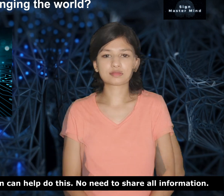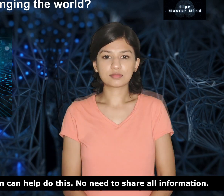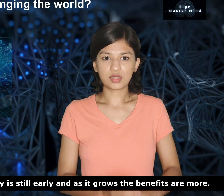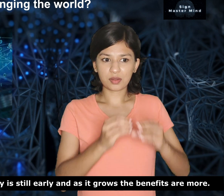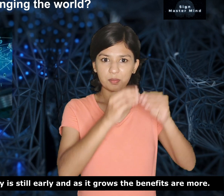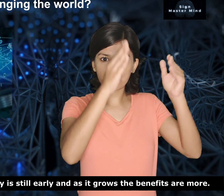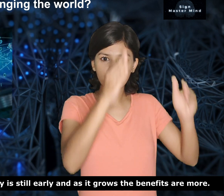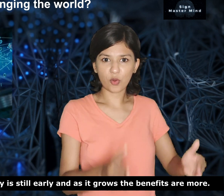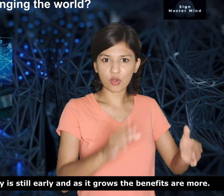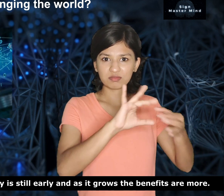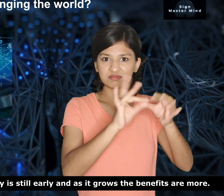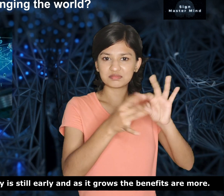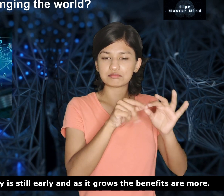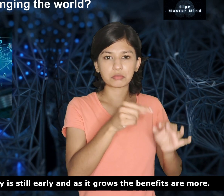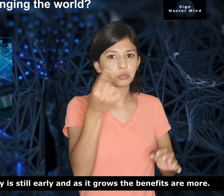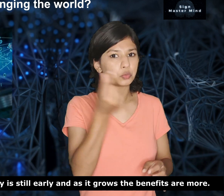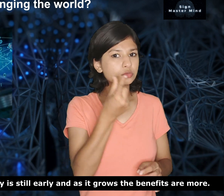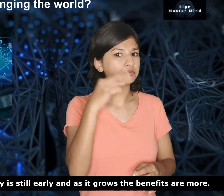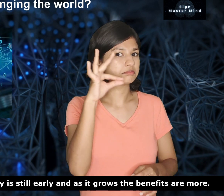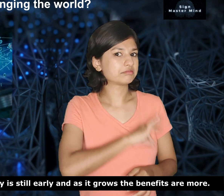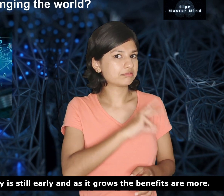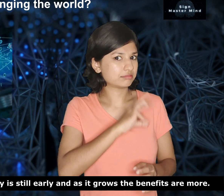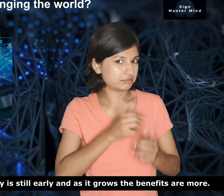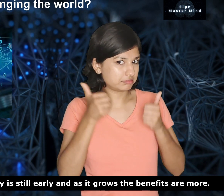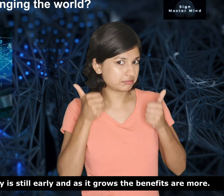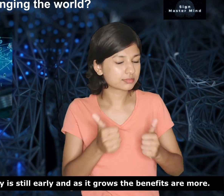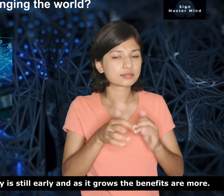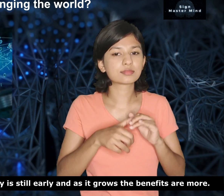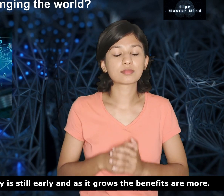The technology is still early and as it grows the benefits are more.